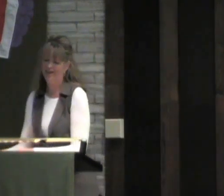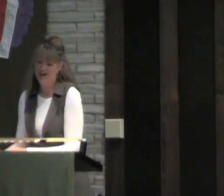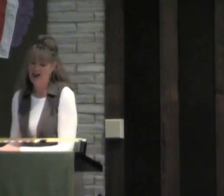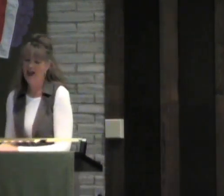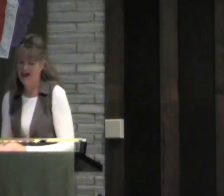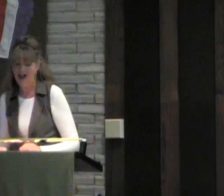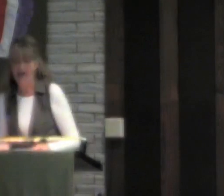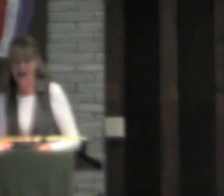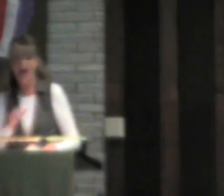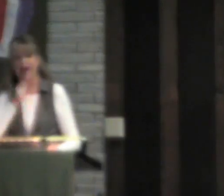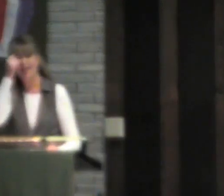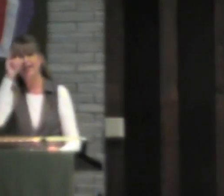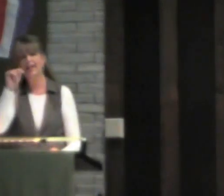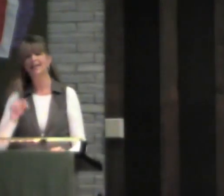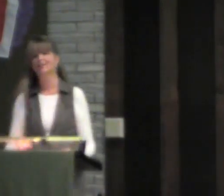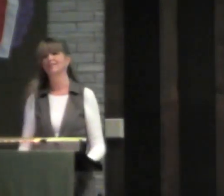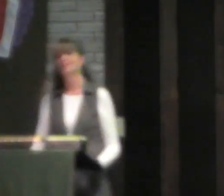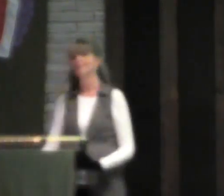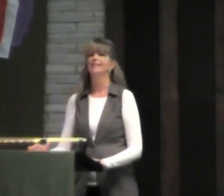wonder. I get it.